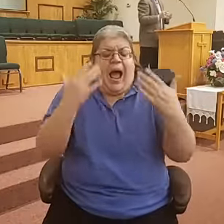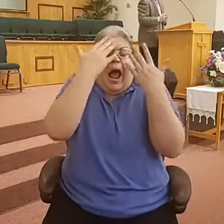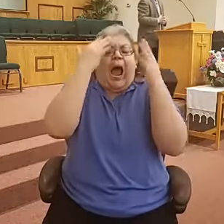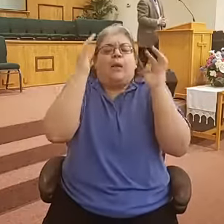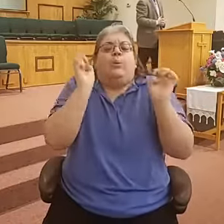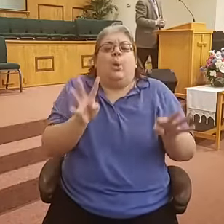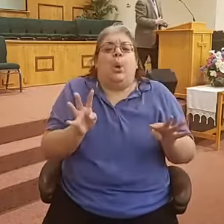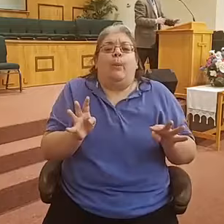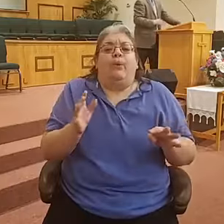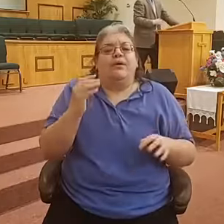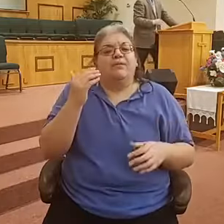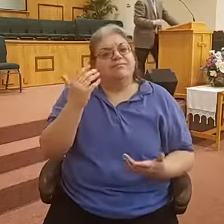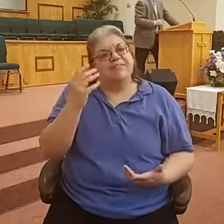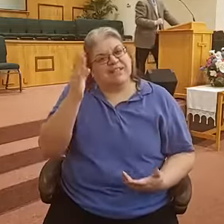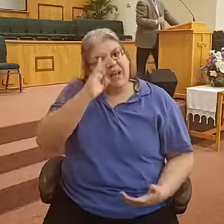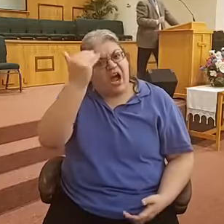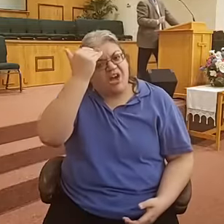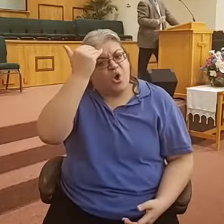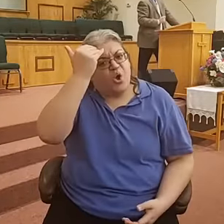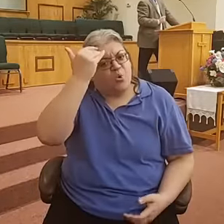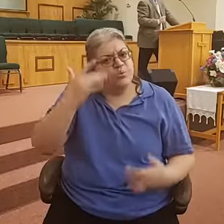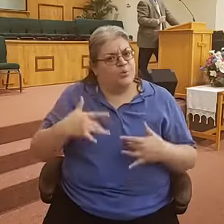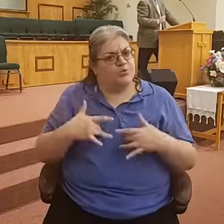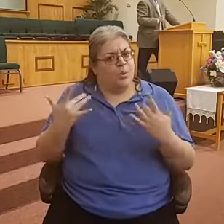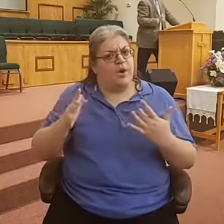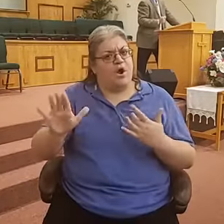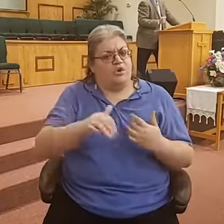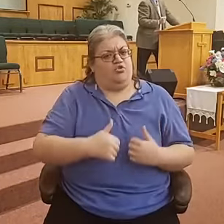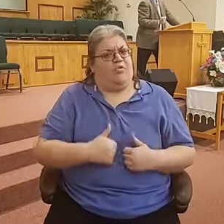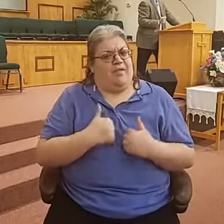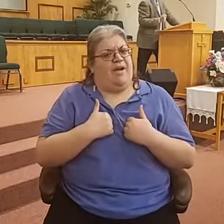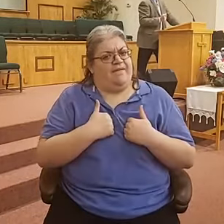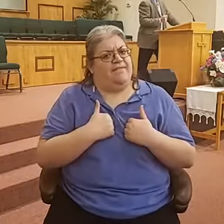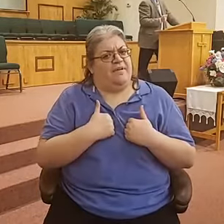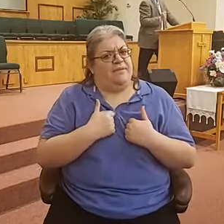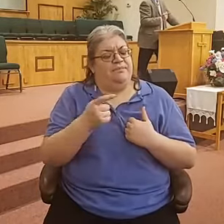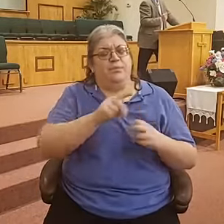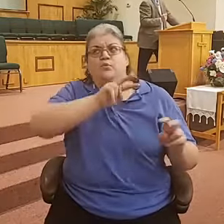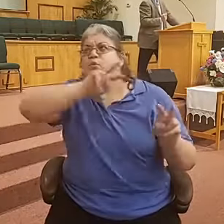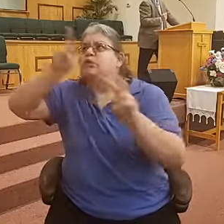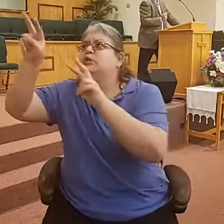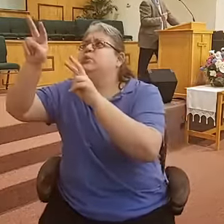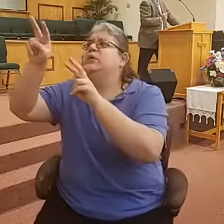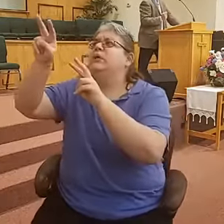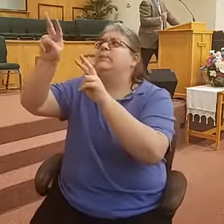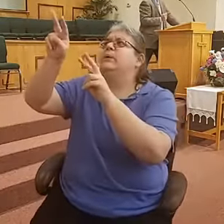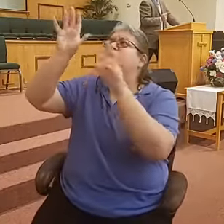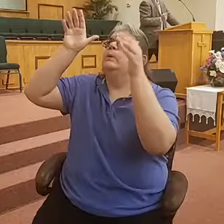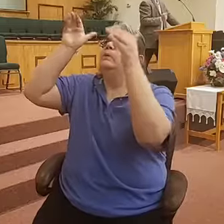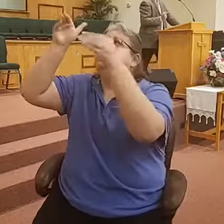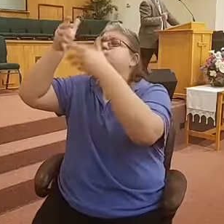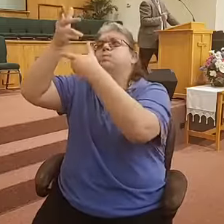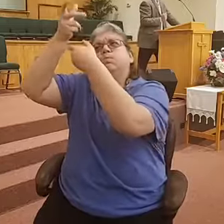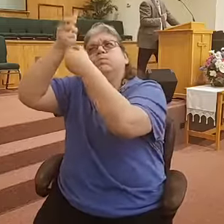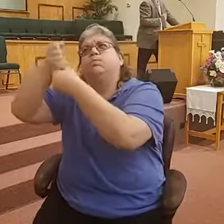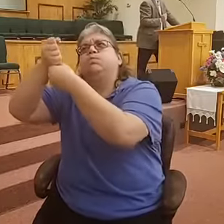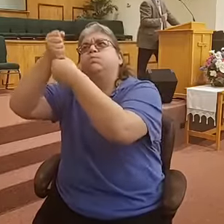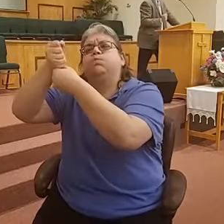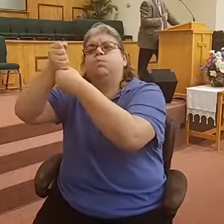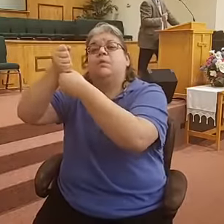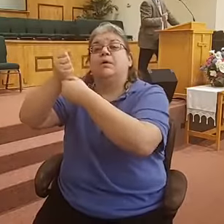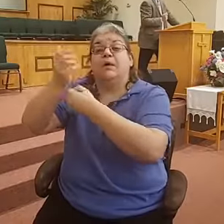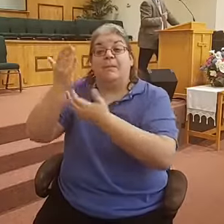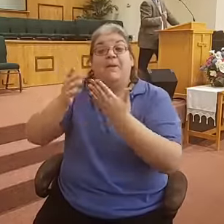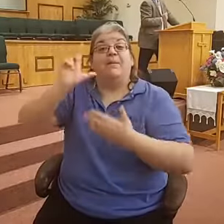God knows what's going on in your life. And if you'll look to him and turn to him, you might discover it was all a